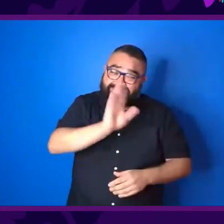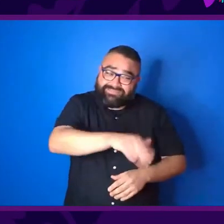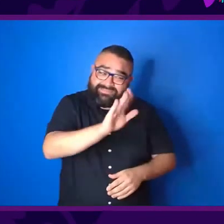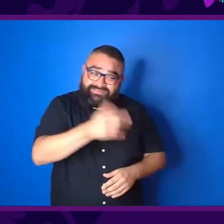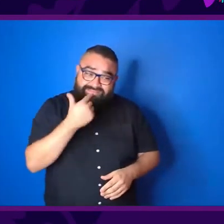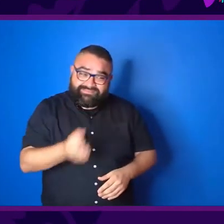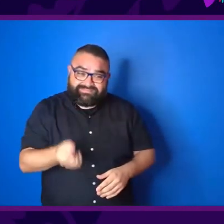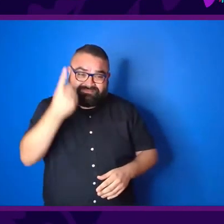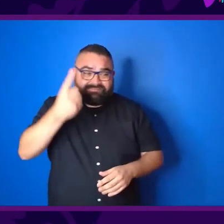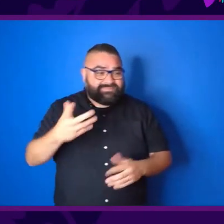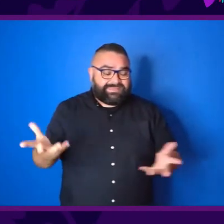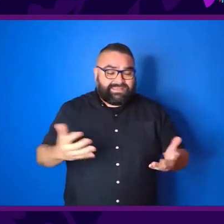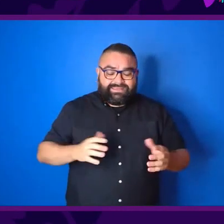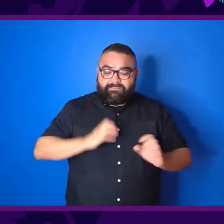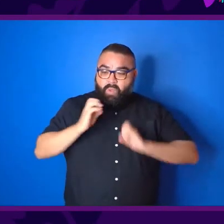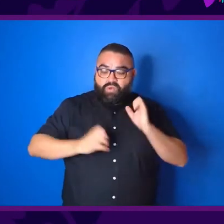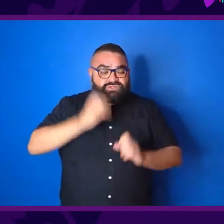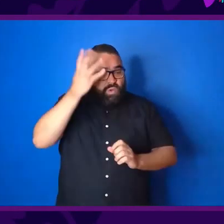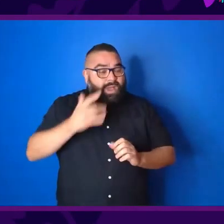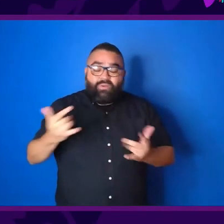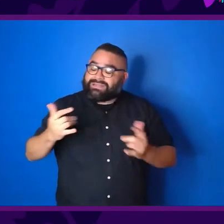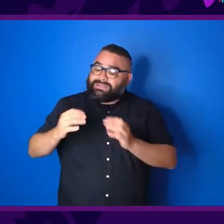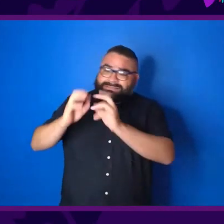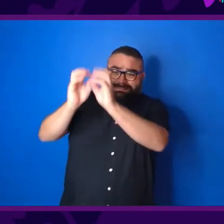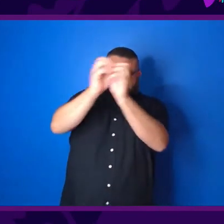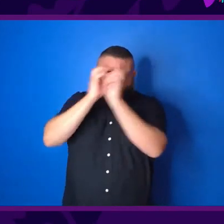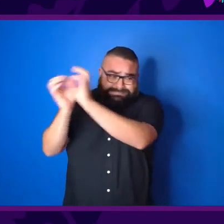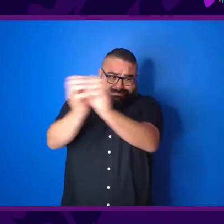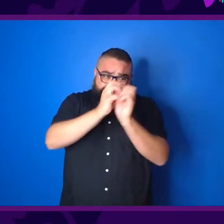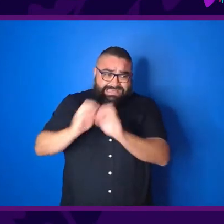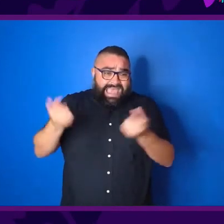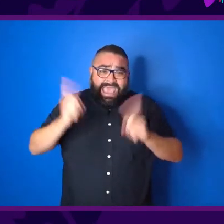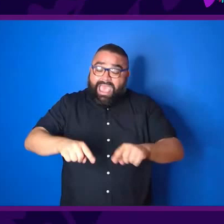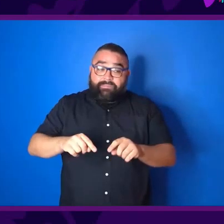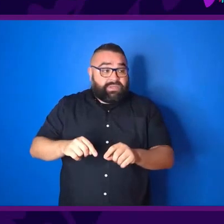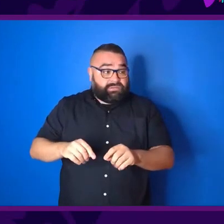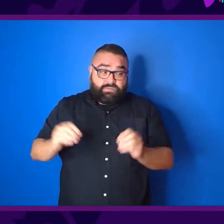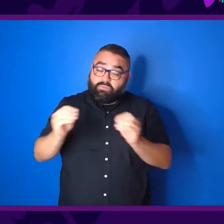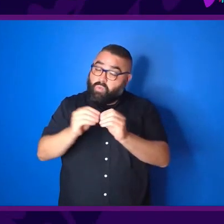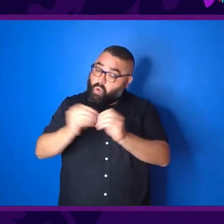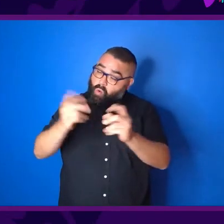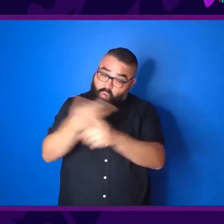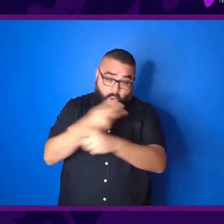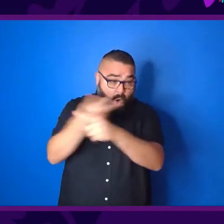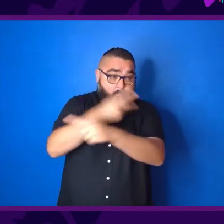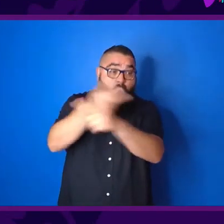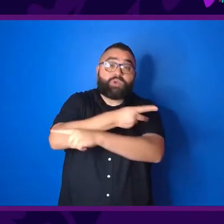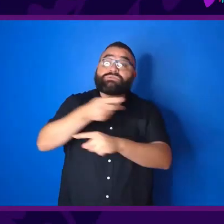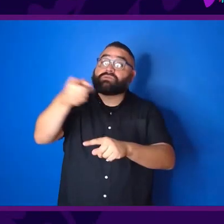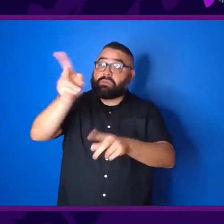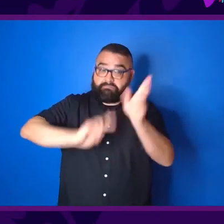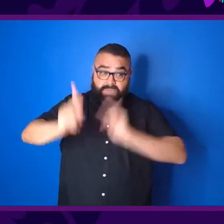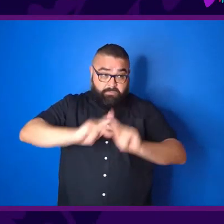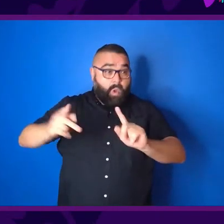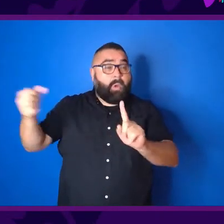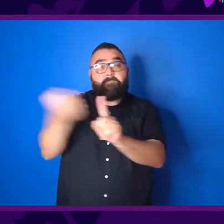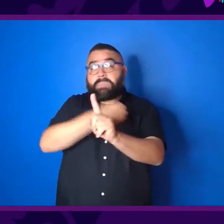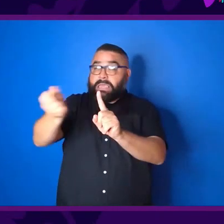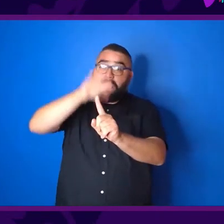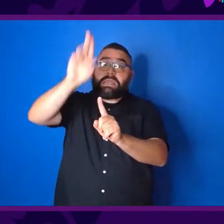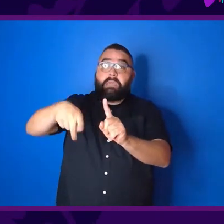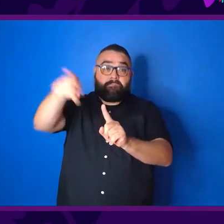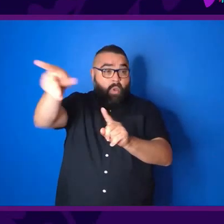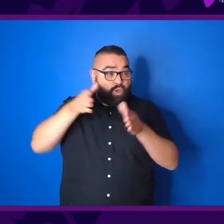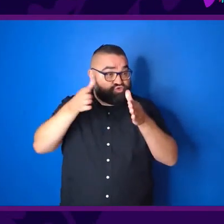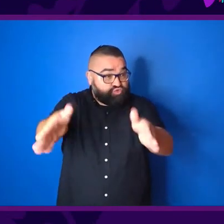been fighting right now. It's really going up quickly. They're starting to beat up the people on the streets. A police officer just